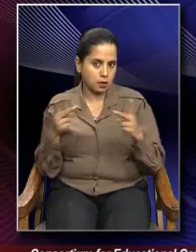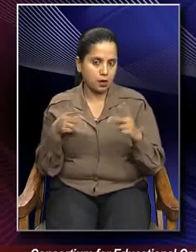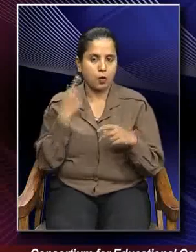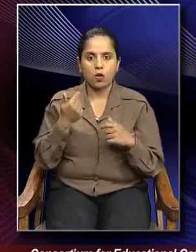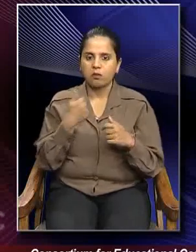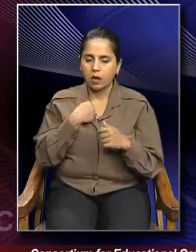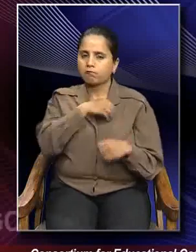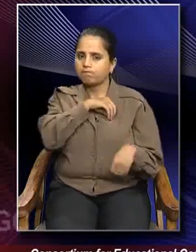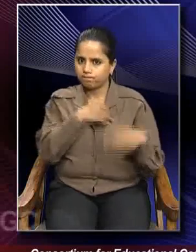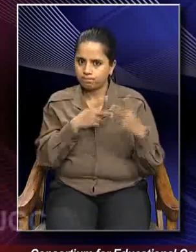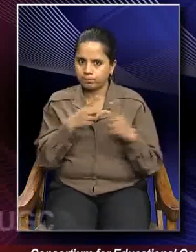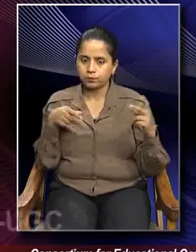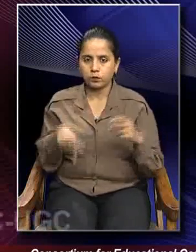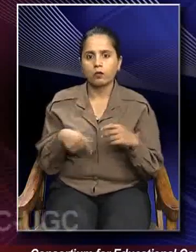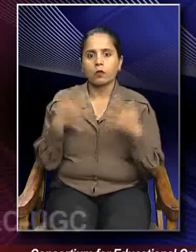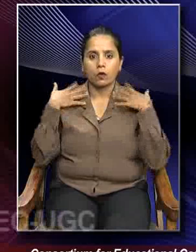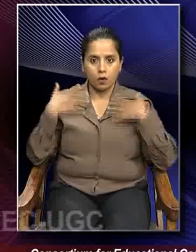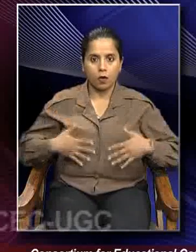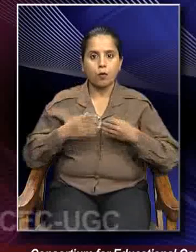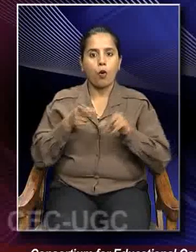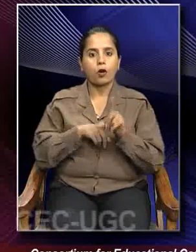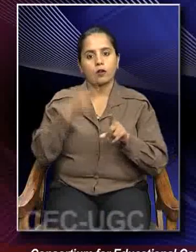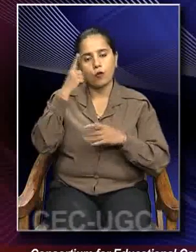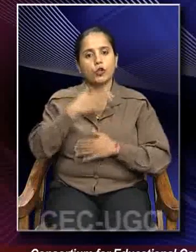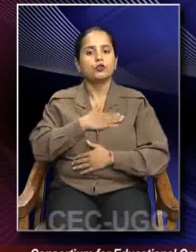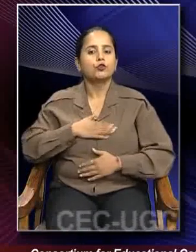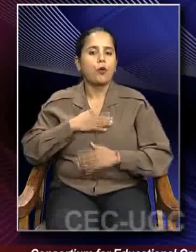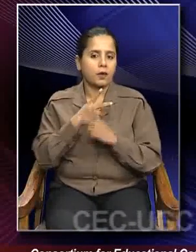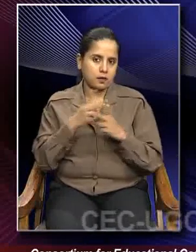The body is the vehicle of enjoyment.